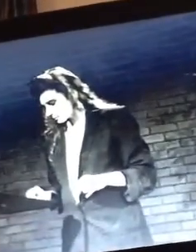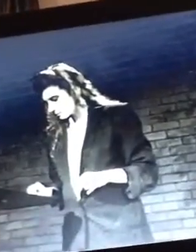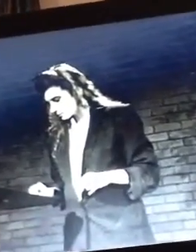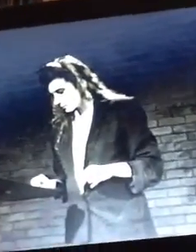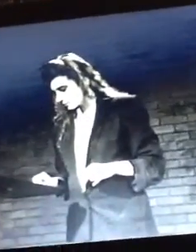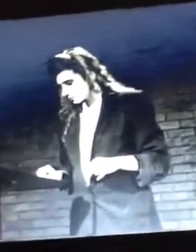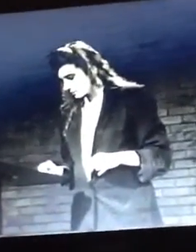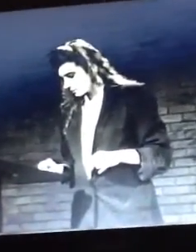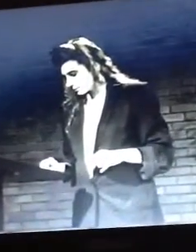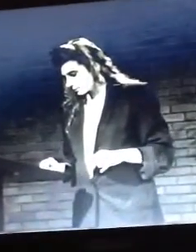public.